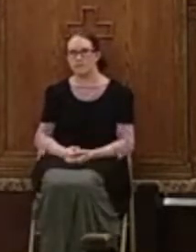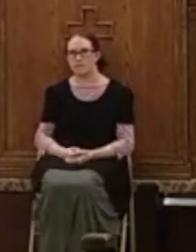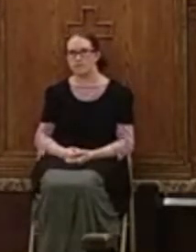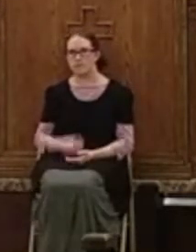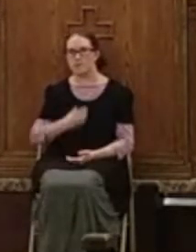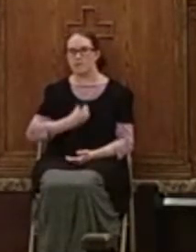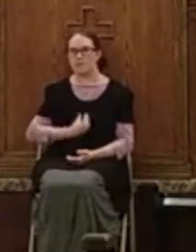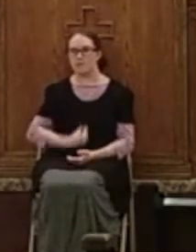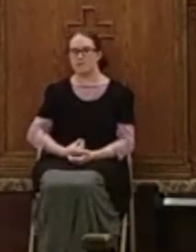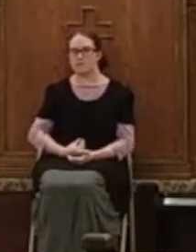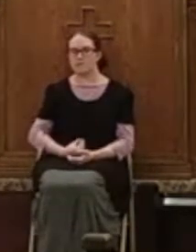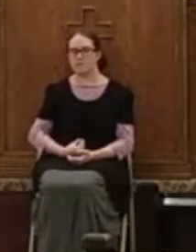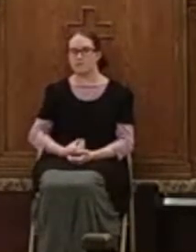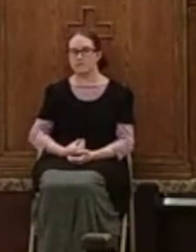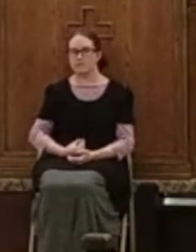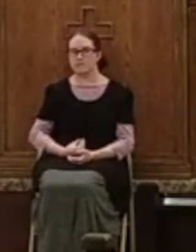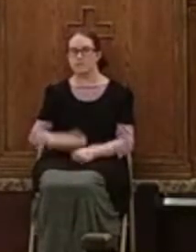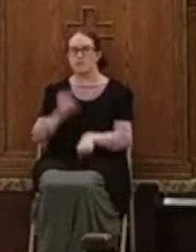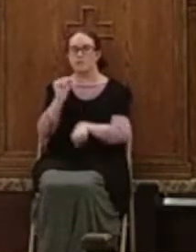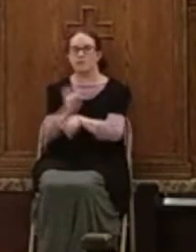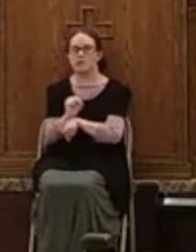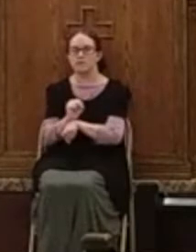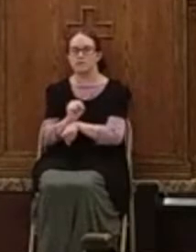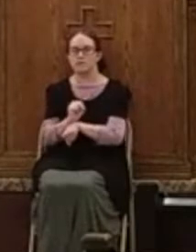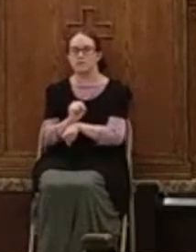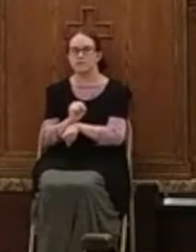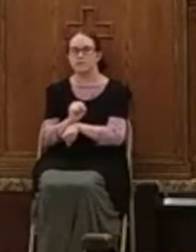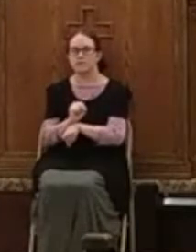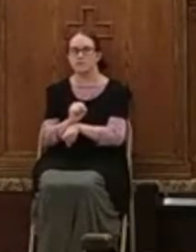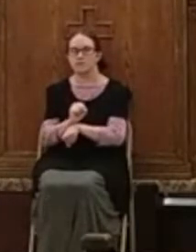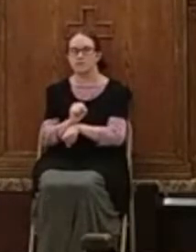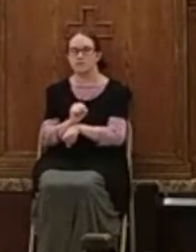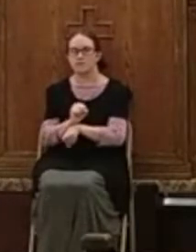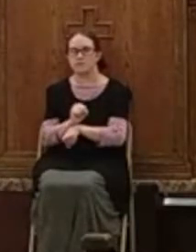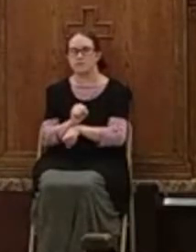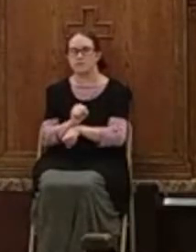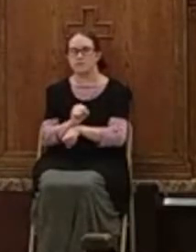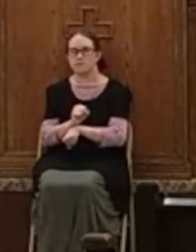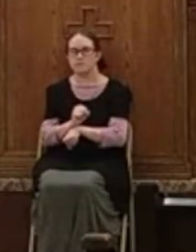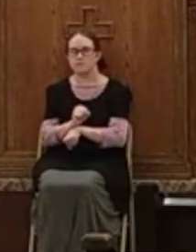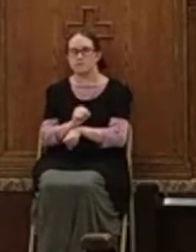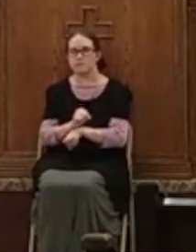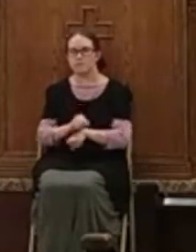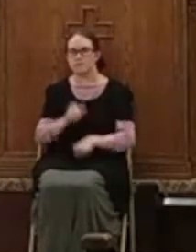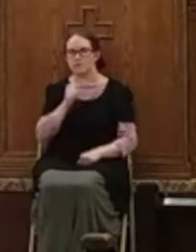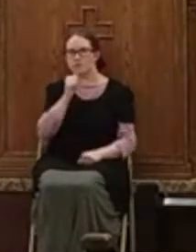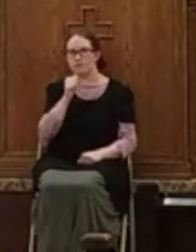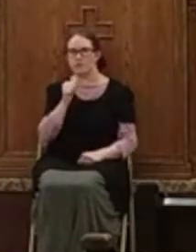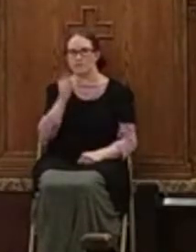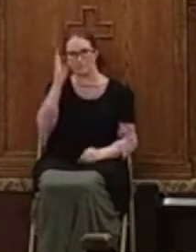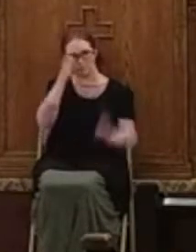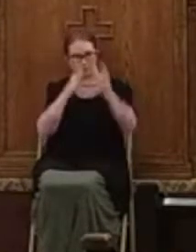You're hungry. You're at work. You ain't worried about carbohydrates or sugar.